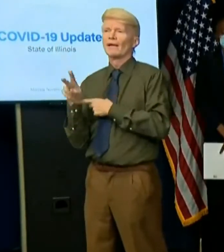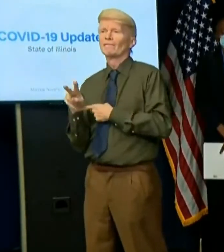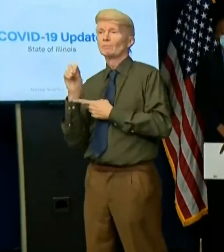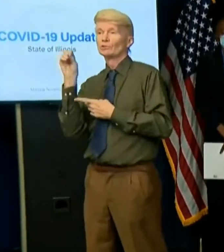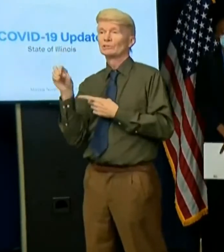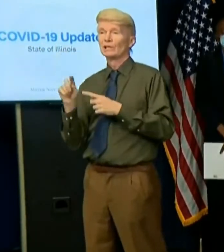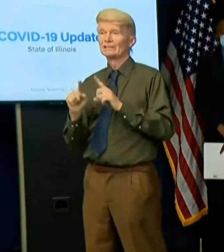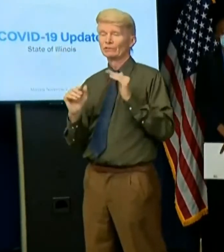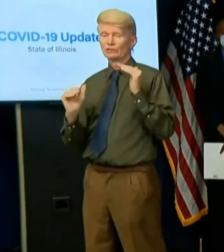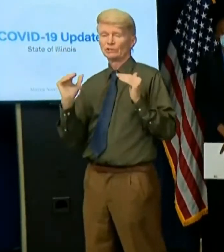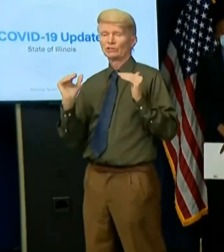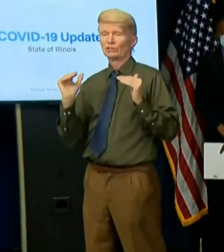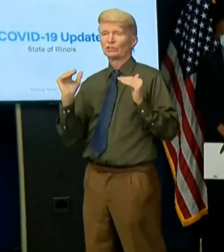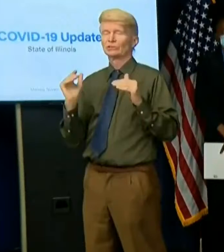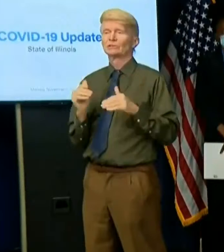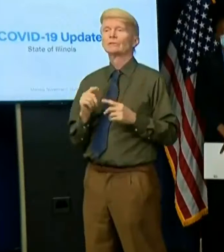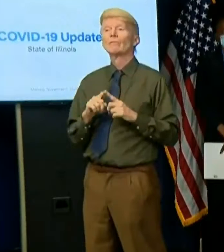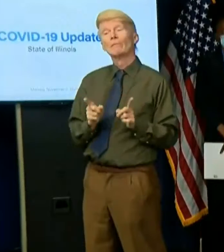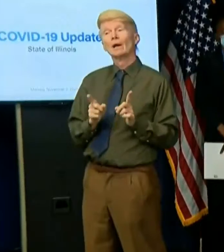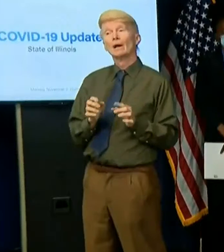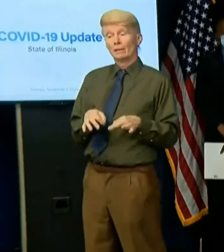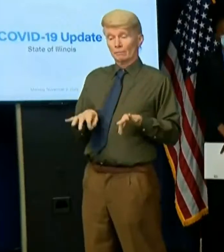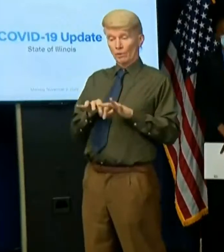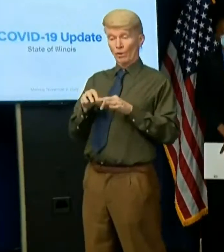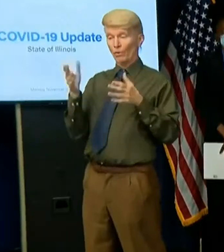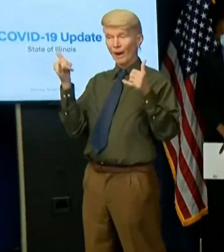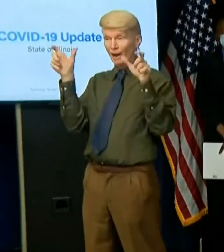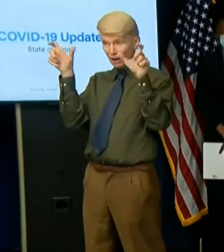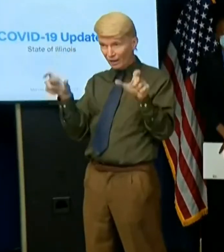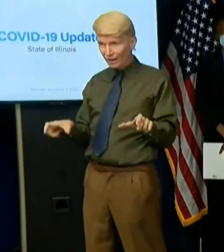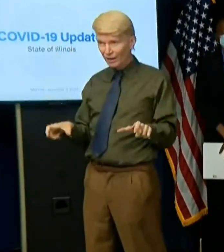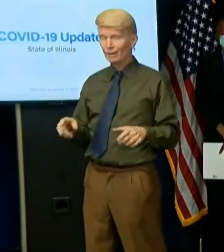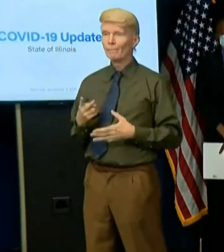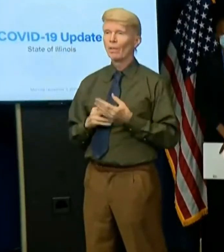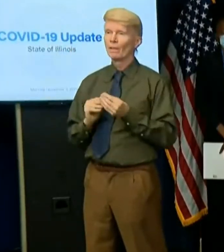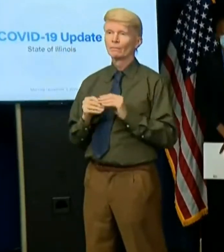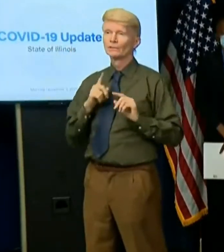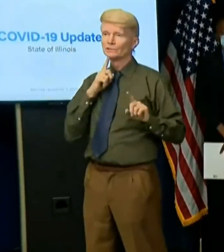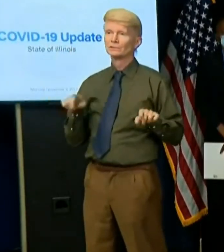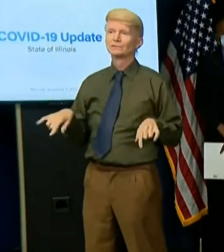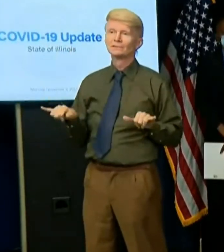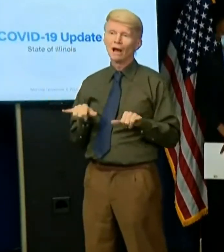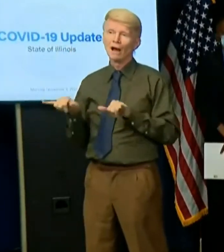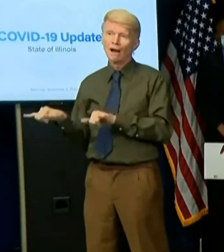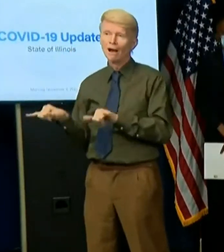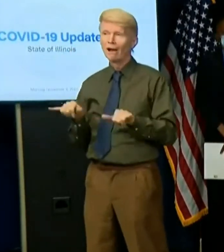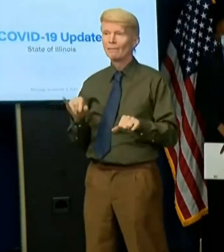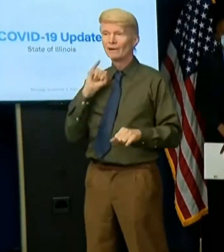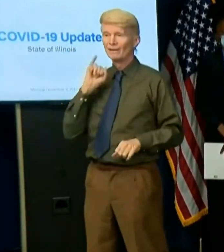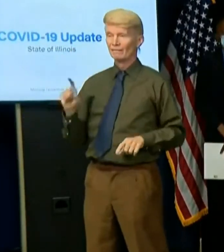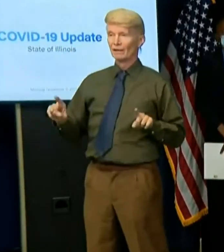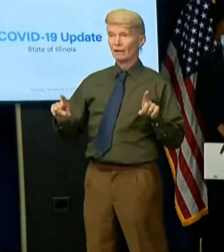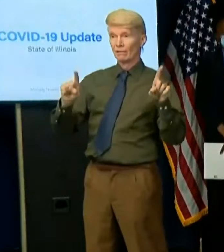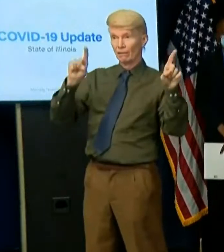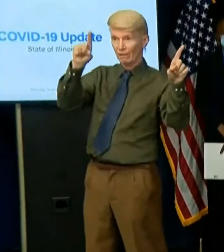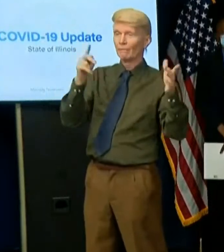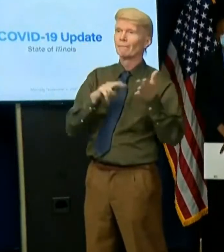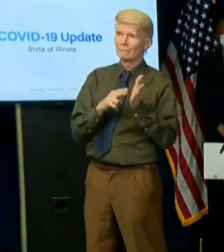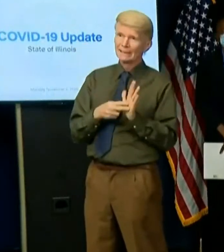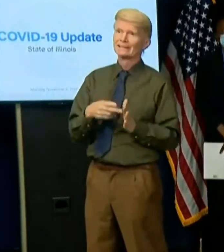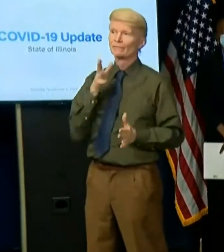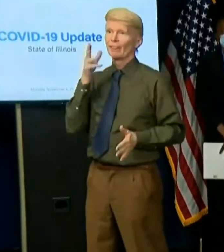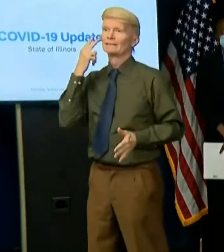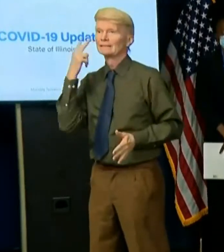1.5% difference between each other, but what's important about them is they move in the same direction. And so when you see case positivity